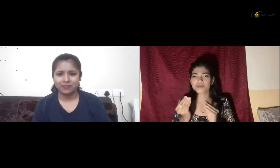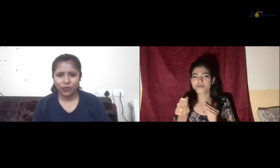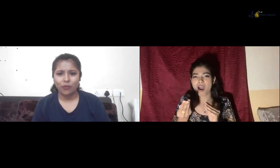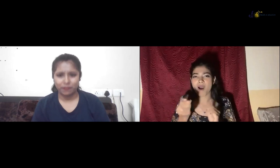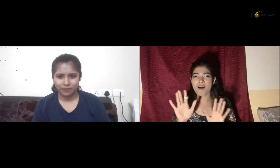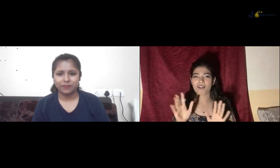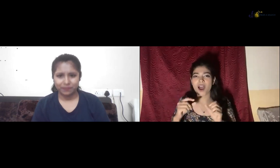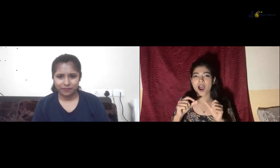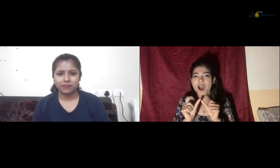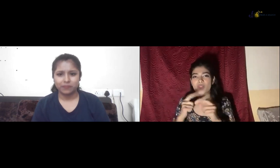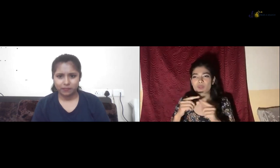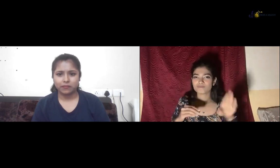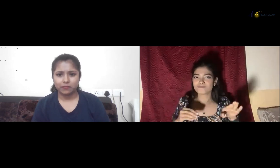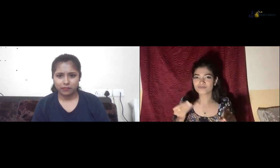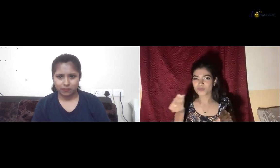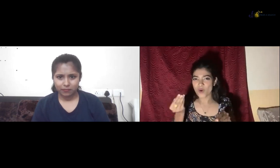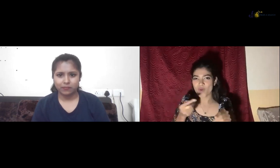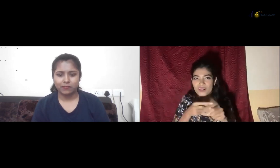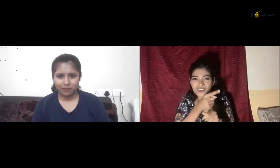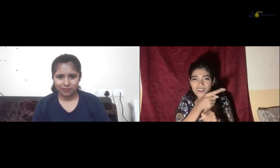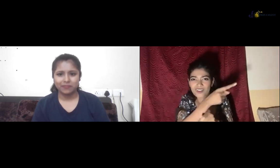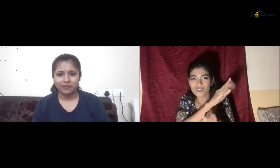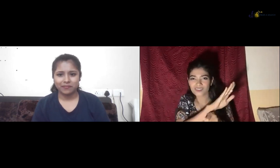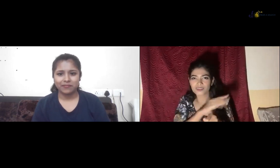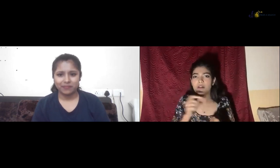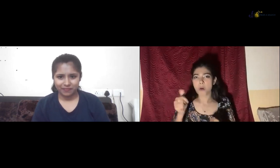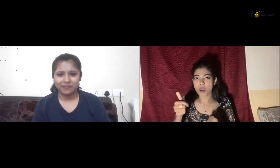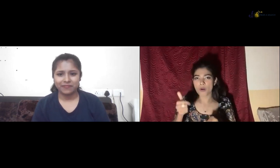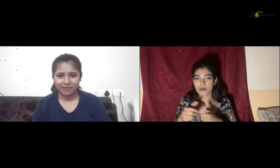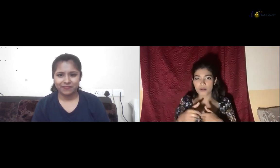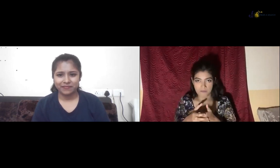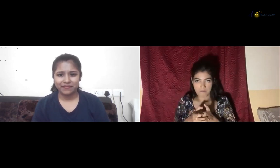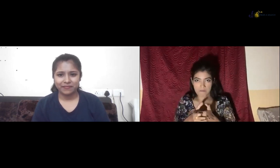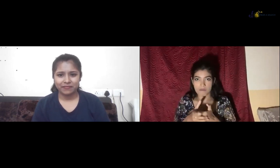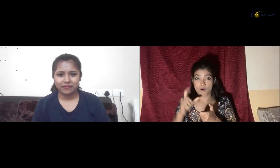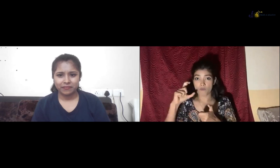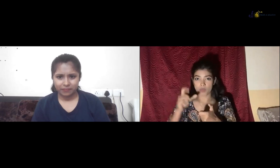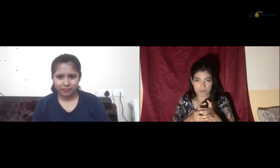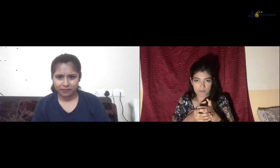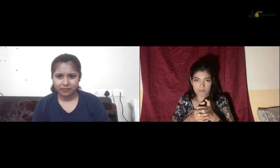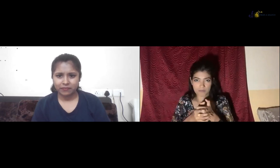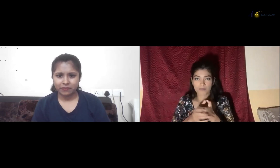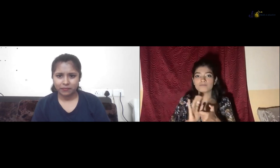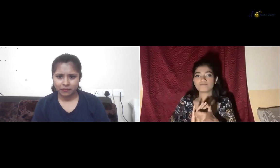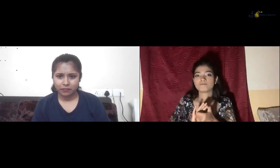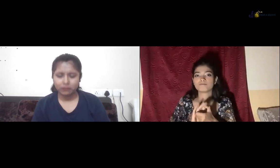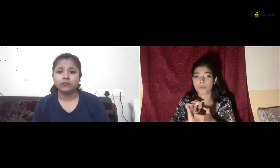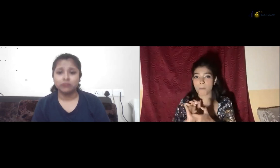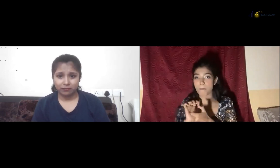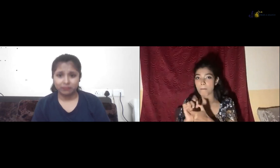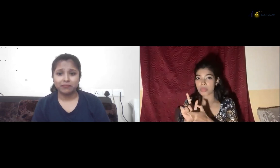I was reached near to my home. I took auto, and I asked them if they can